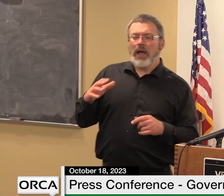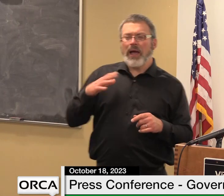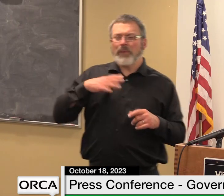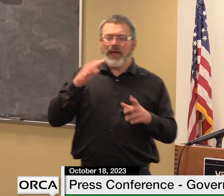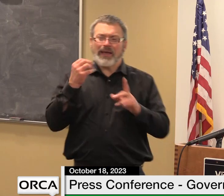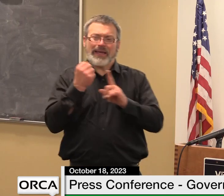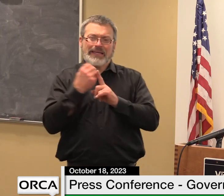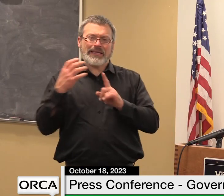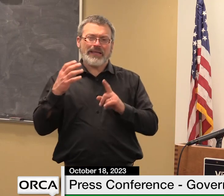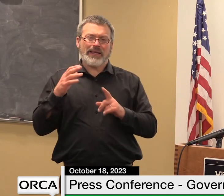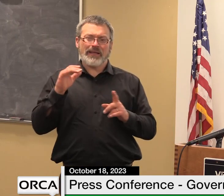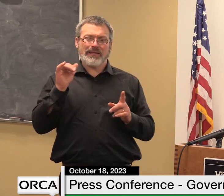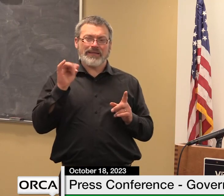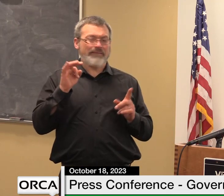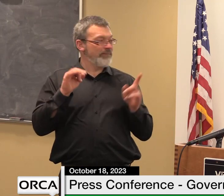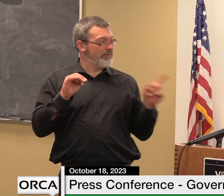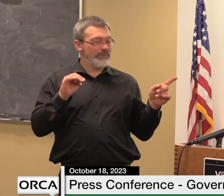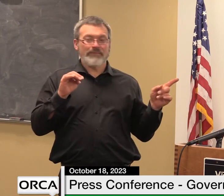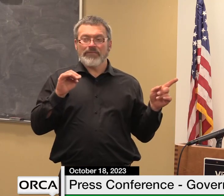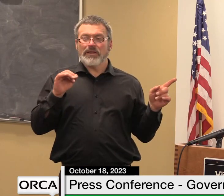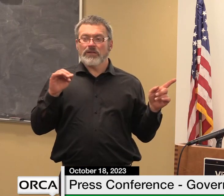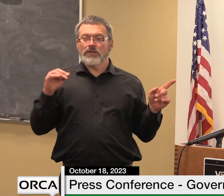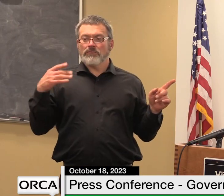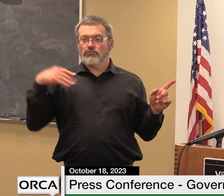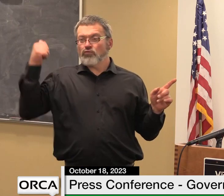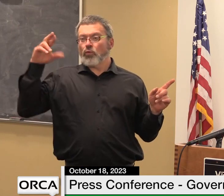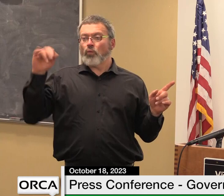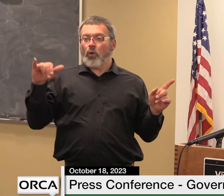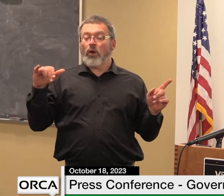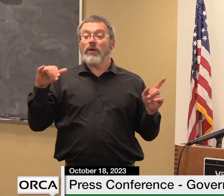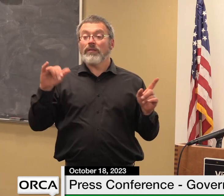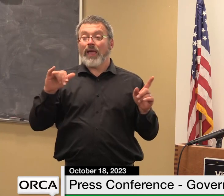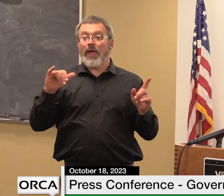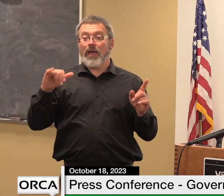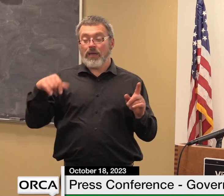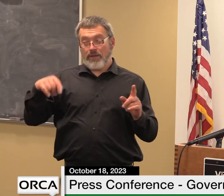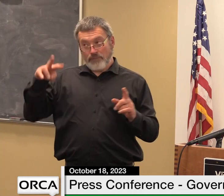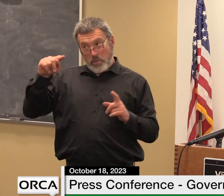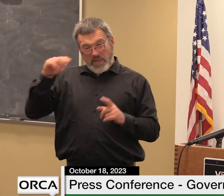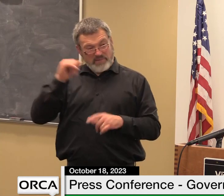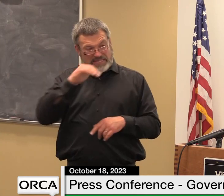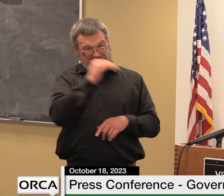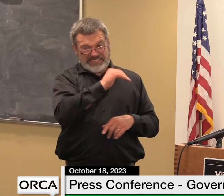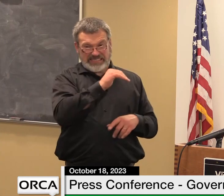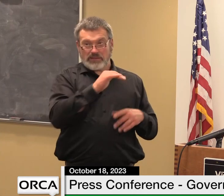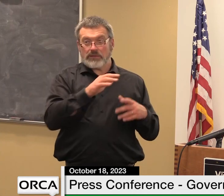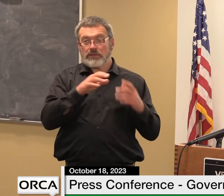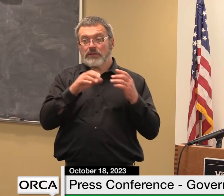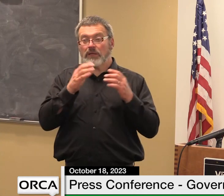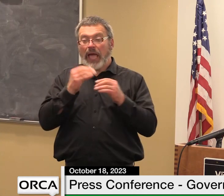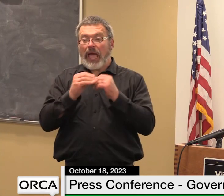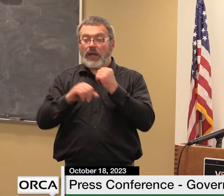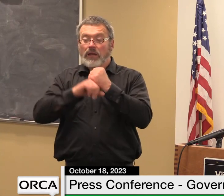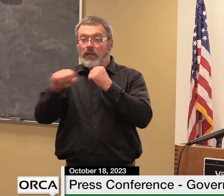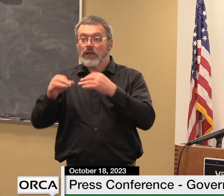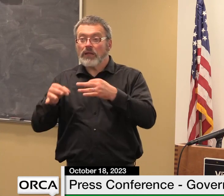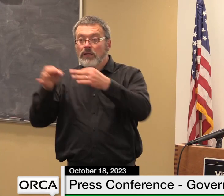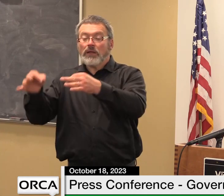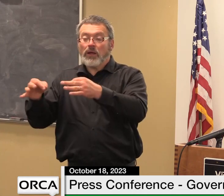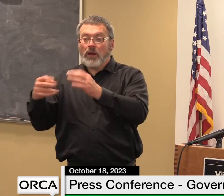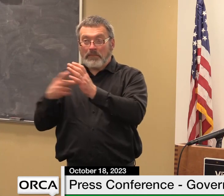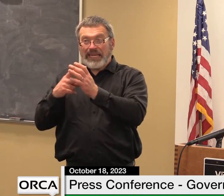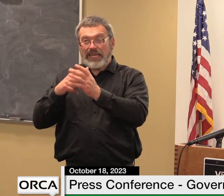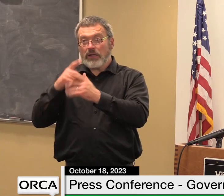I was wondering, General Roy, that the state would have to request an extension to say 24 months. Is that the way it